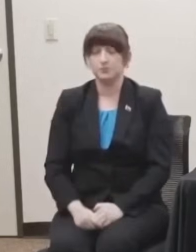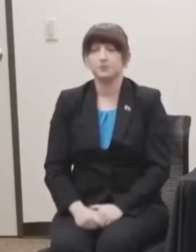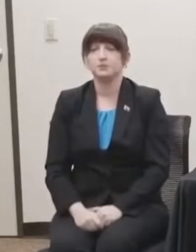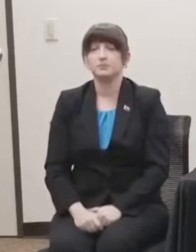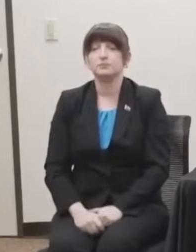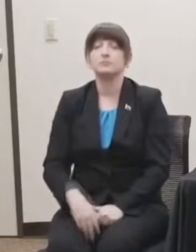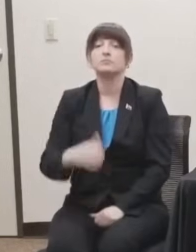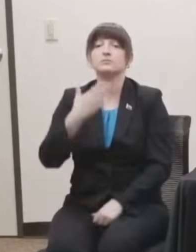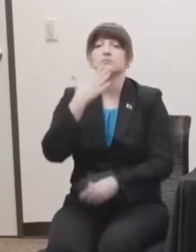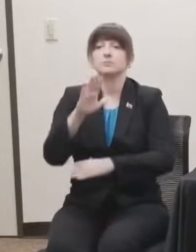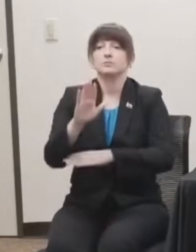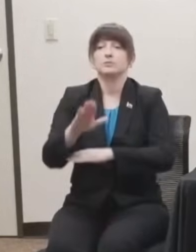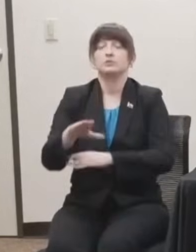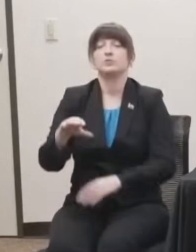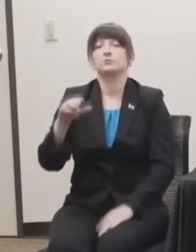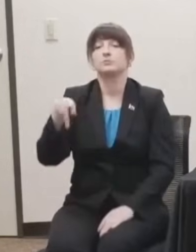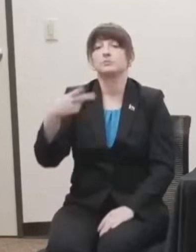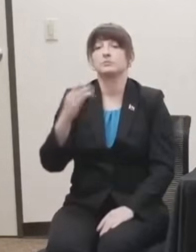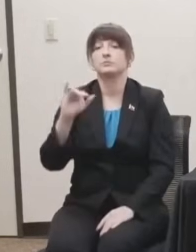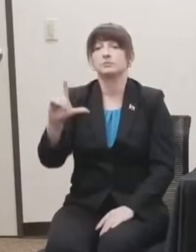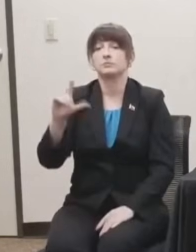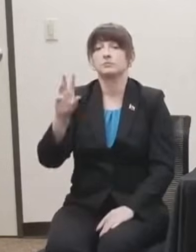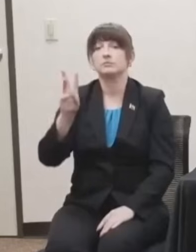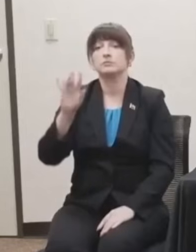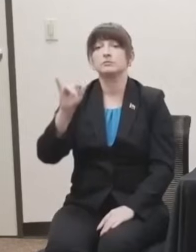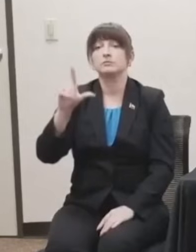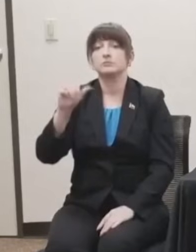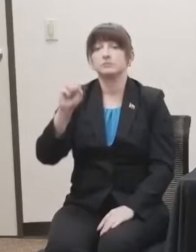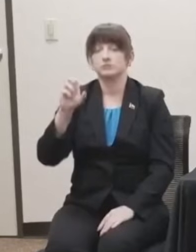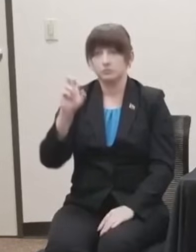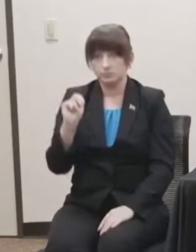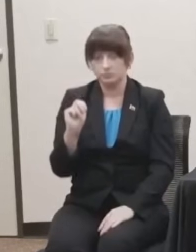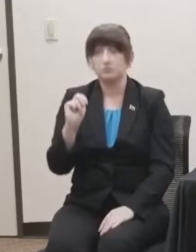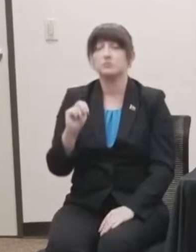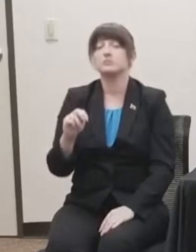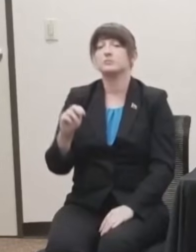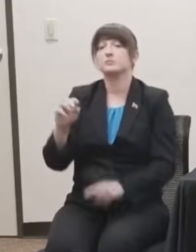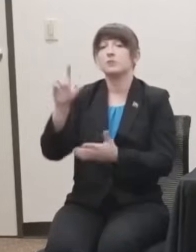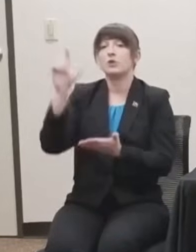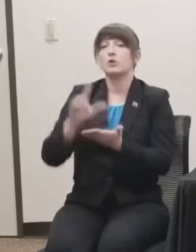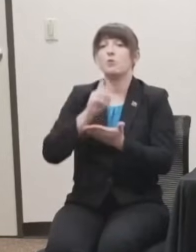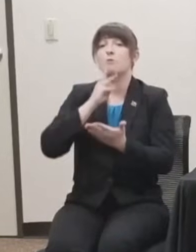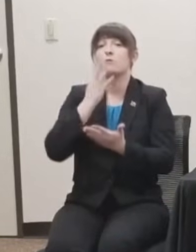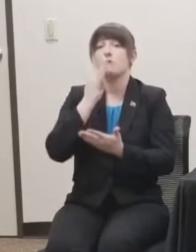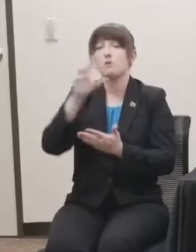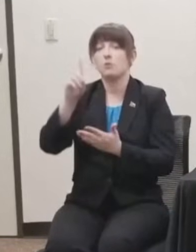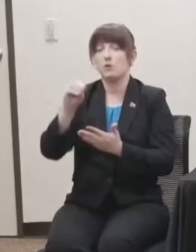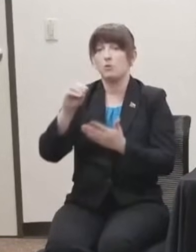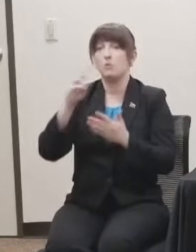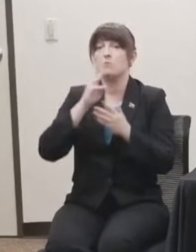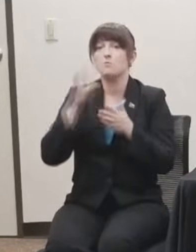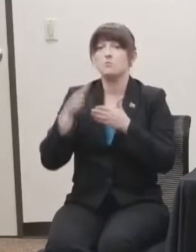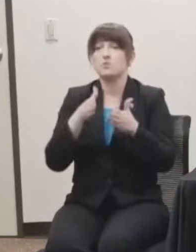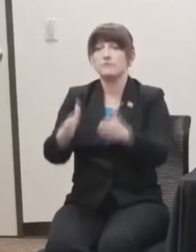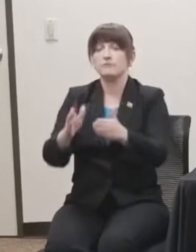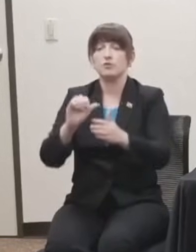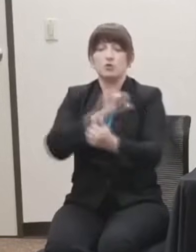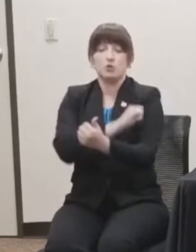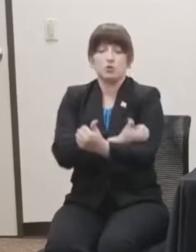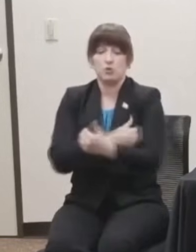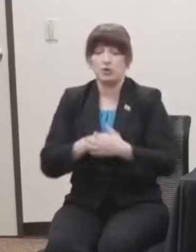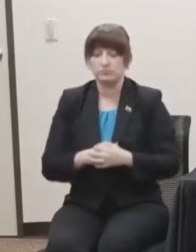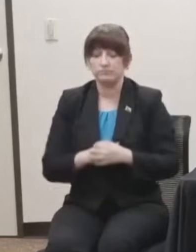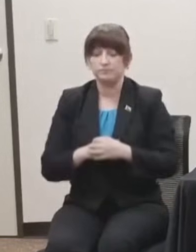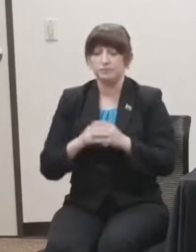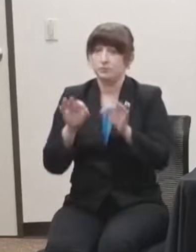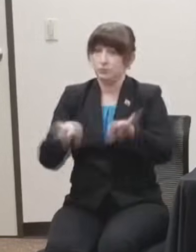Good afternoon. I'm Phil Wilson, General Manager of the Lower Colorado River Authority. I think the most significant message we have in the general area right now is that if and when we get more